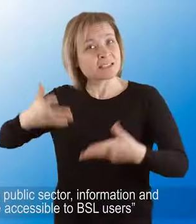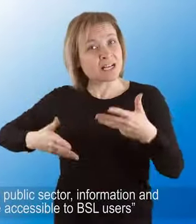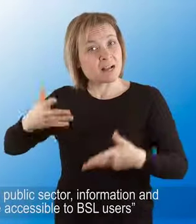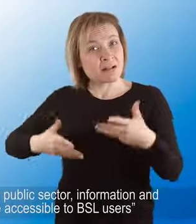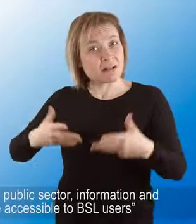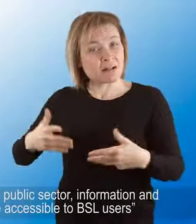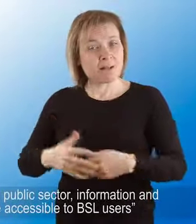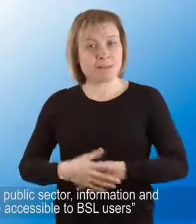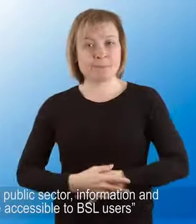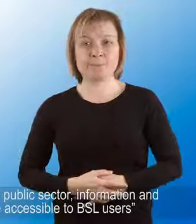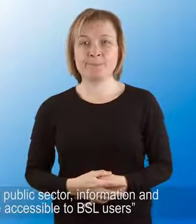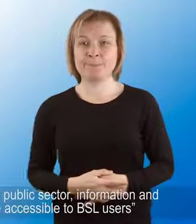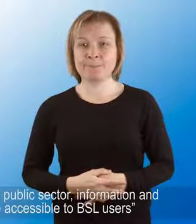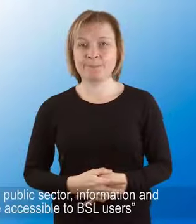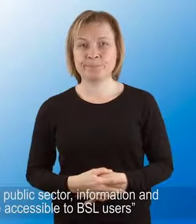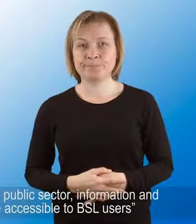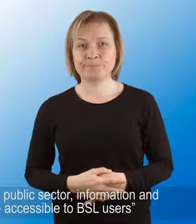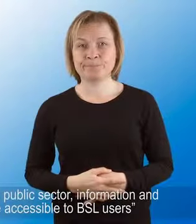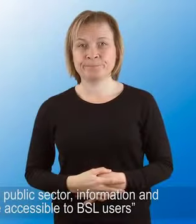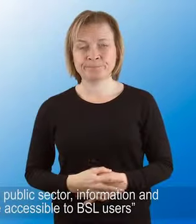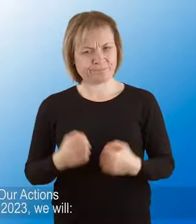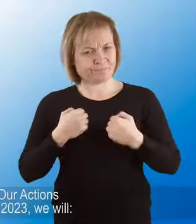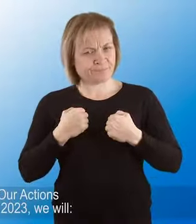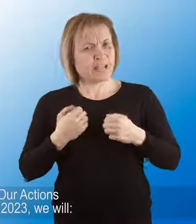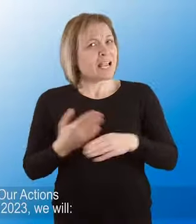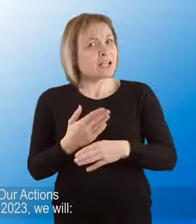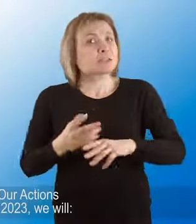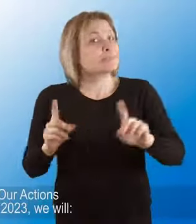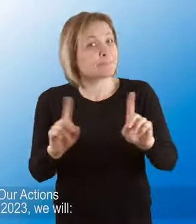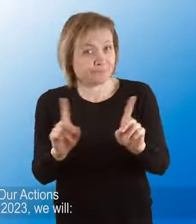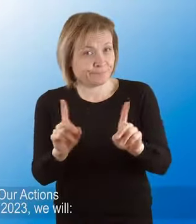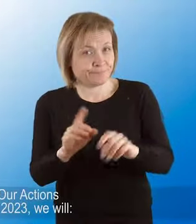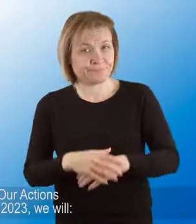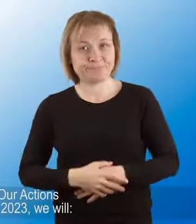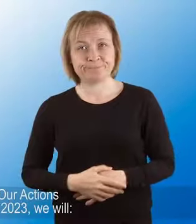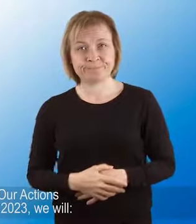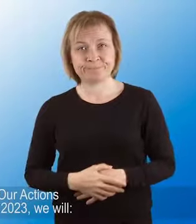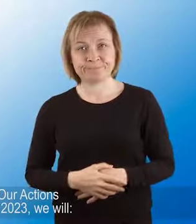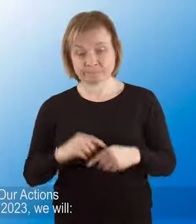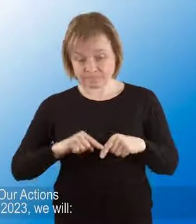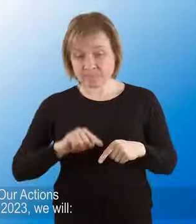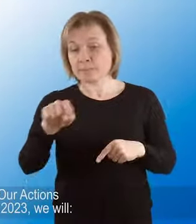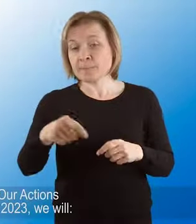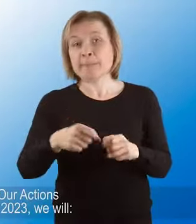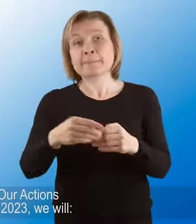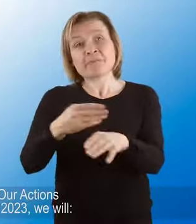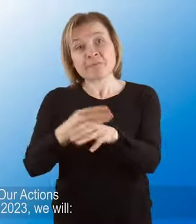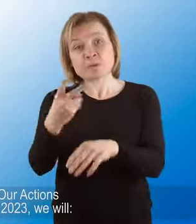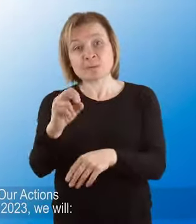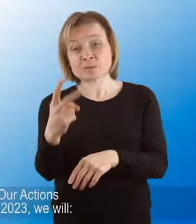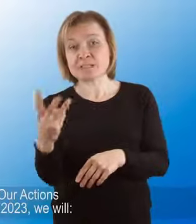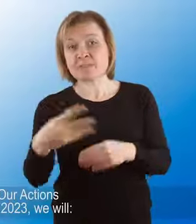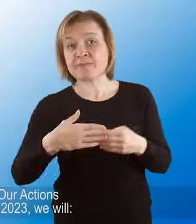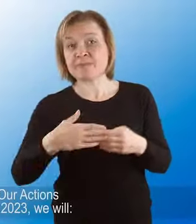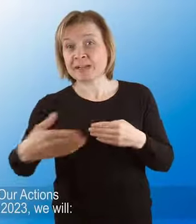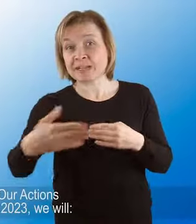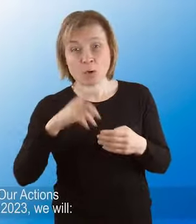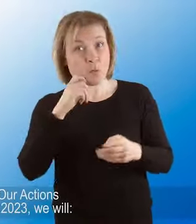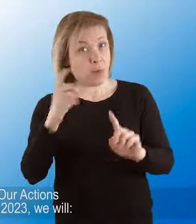be accessible to BSL users. Our actions: by 2023 we will